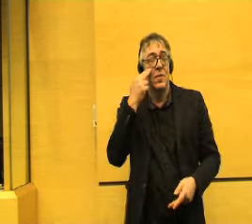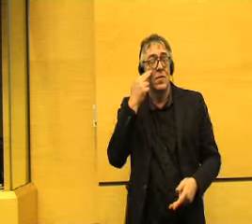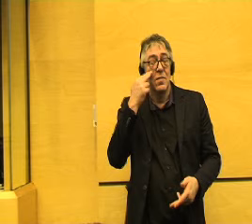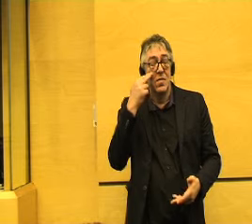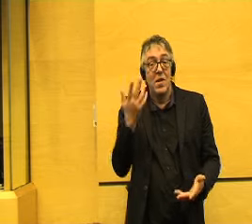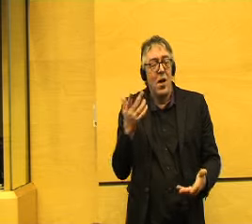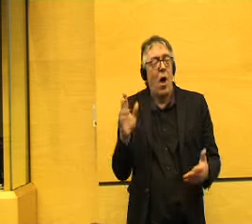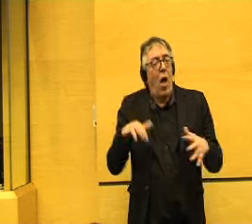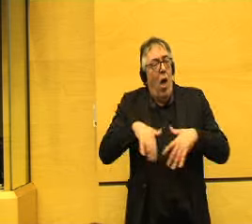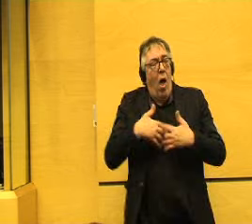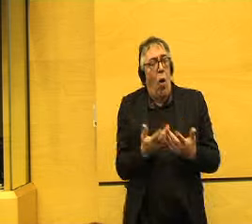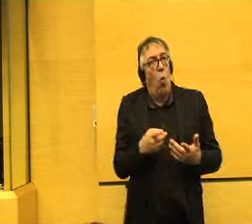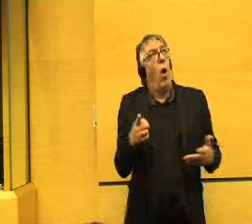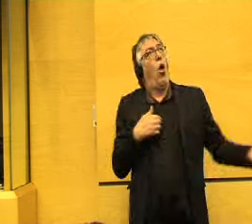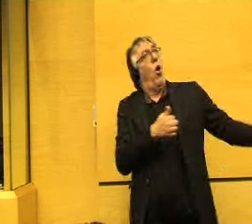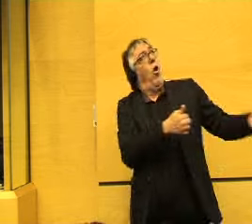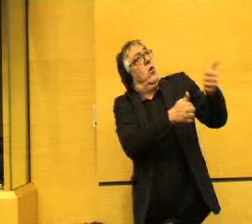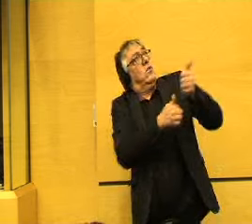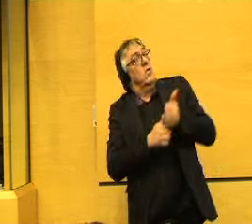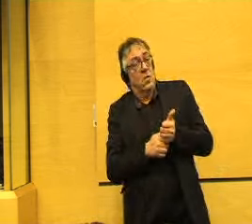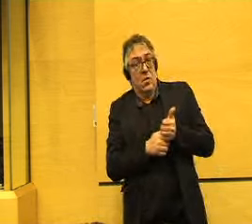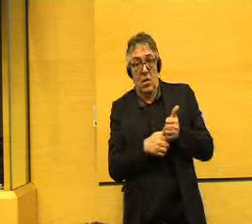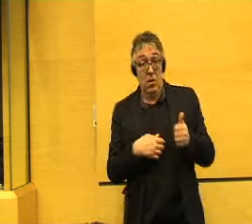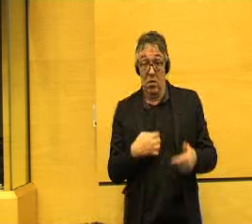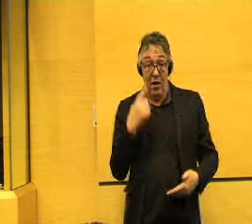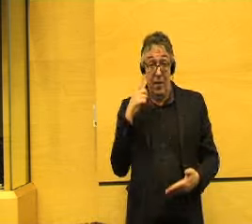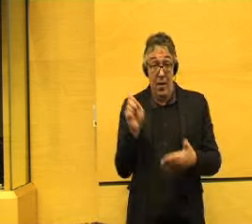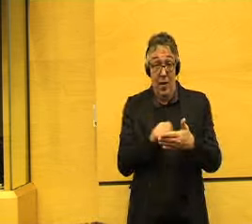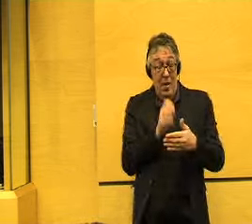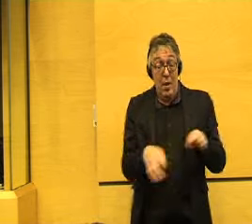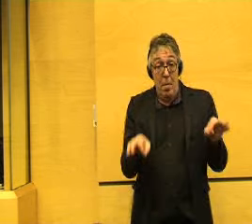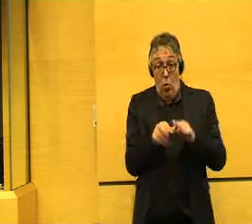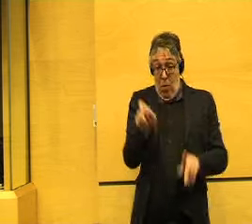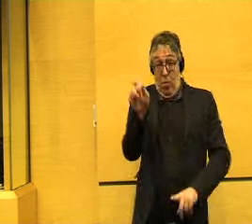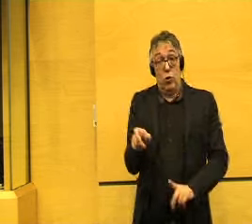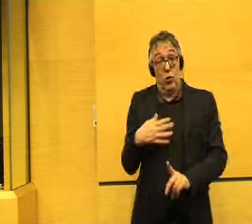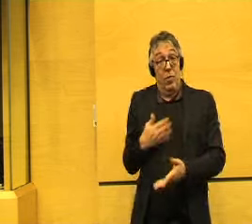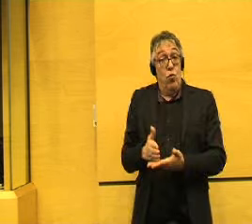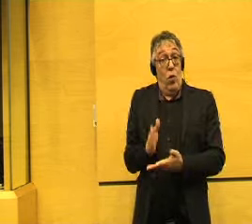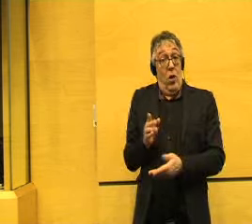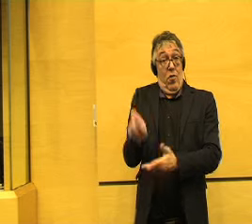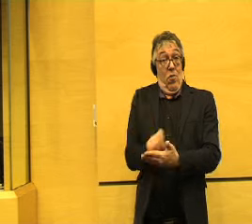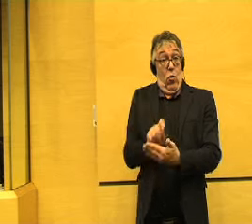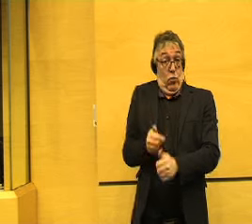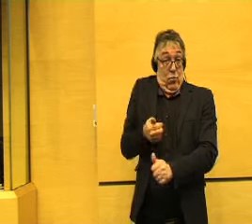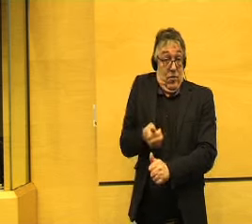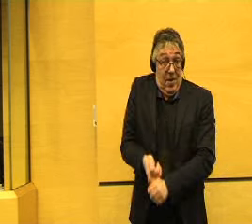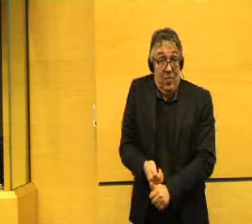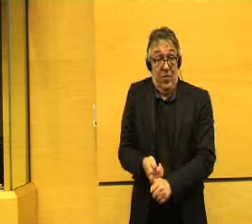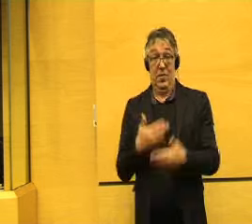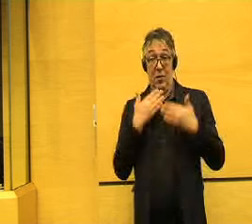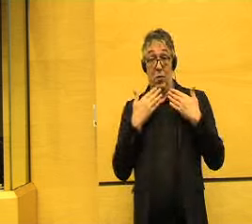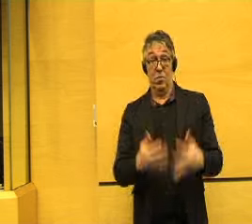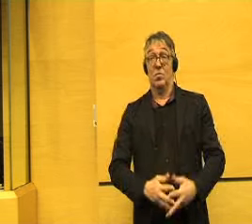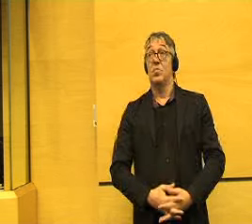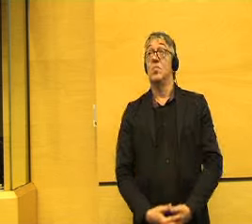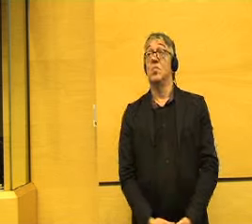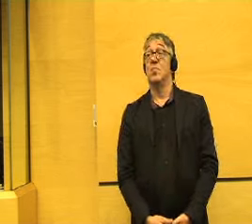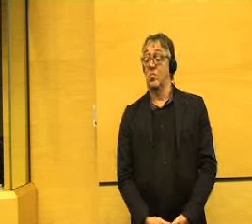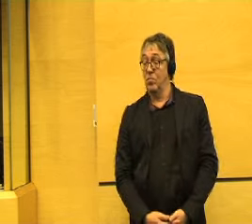be, by freely chosen persons. Thank you. Kashe.